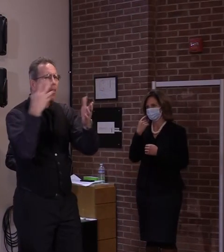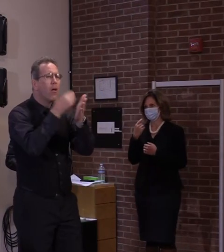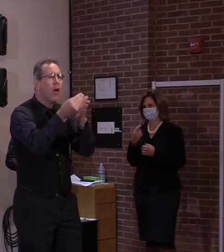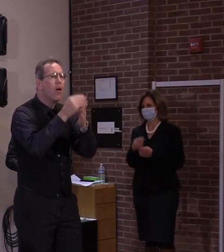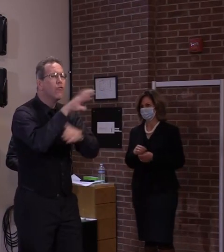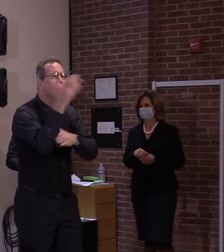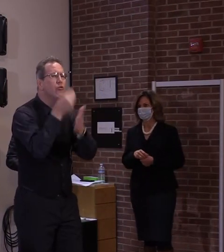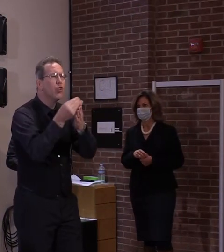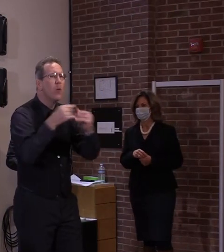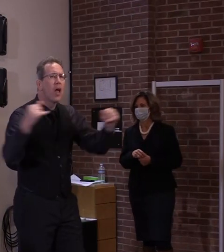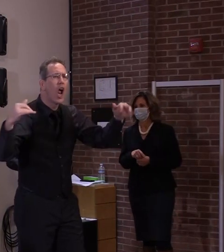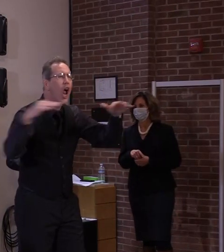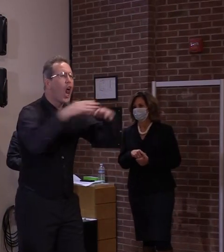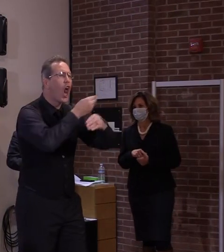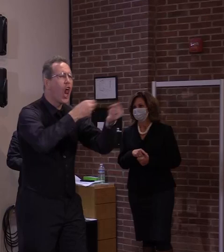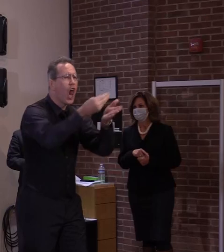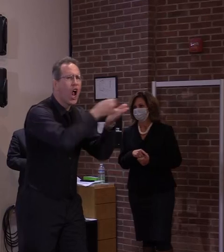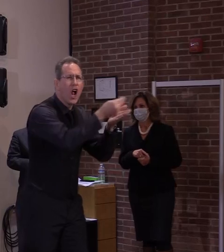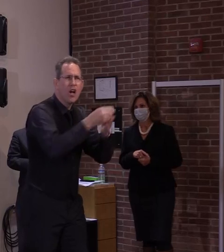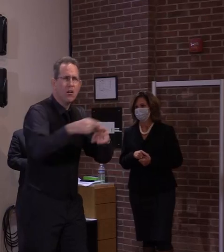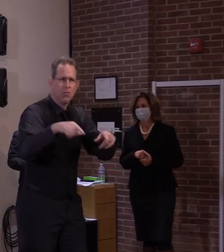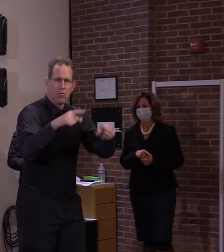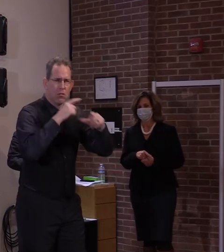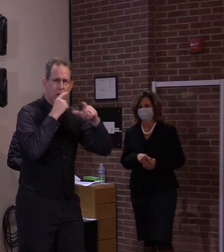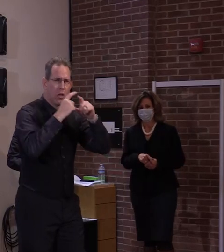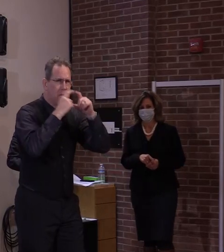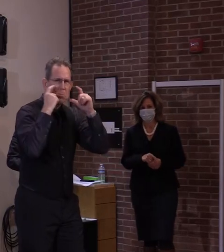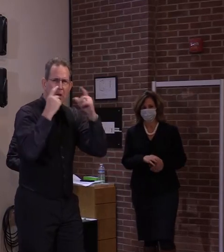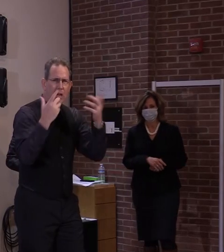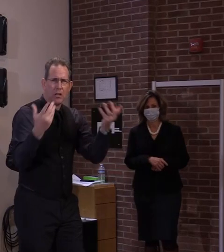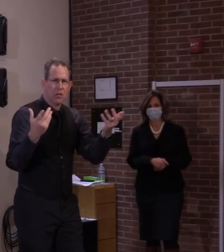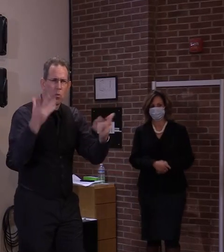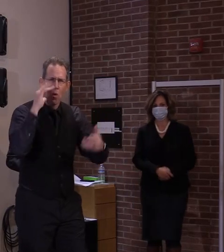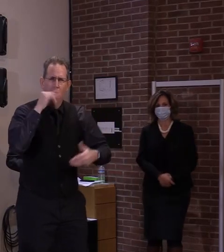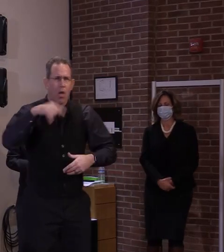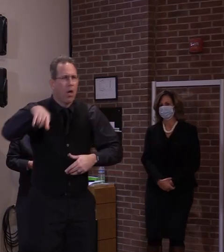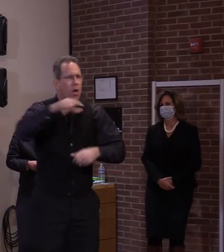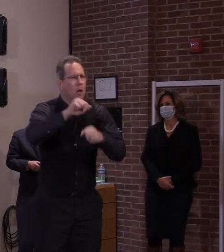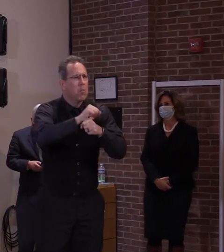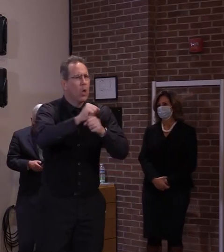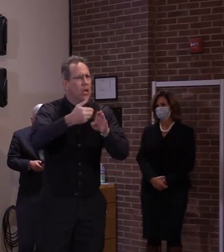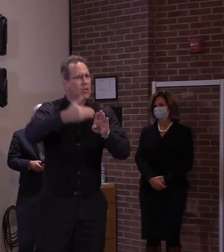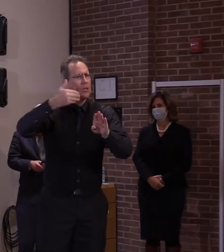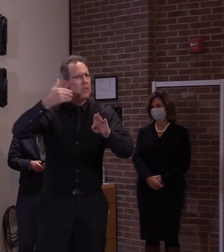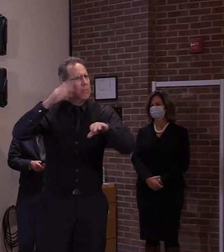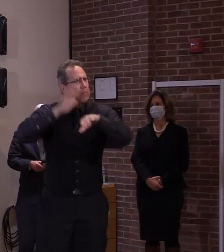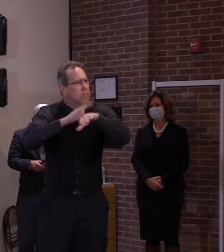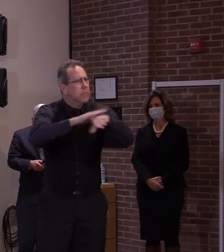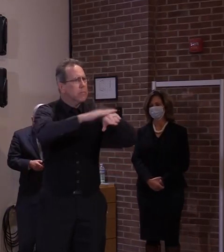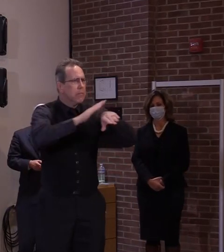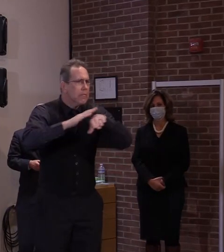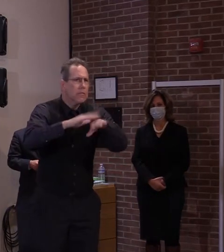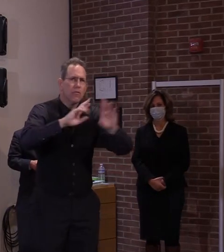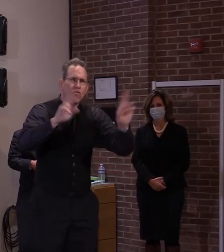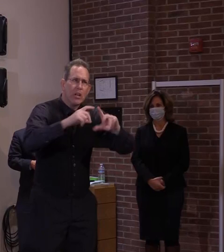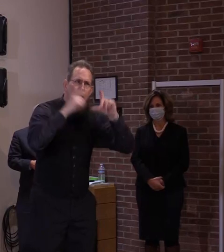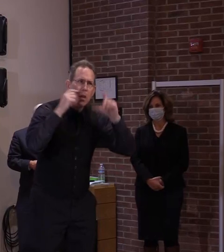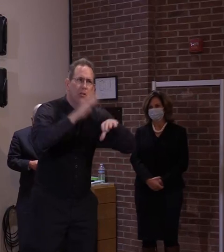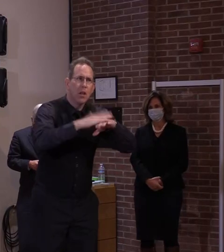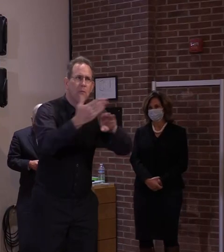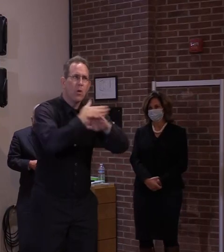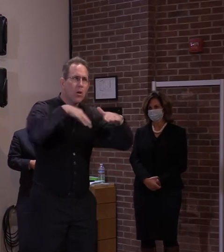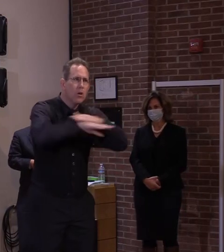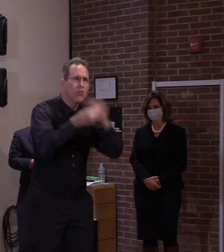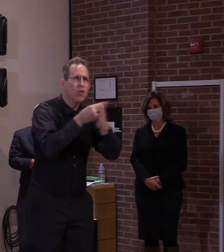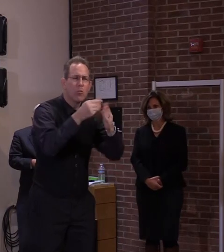Yeah, you know, again, as I look at where the cases are coming from, when we see